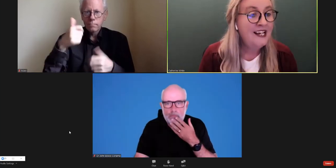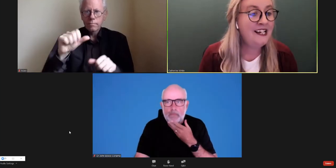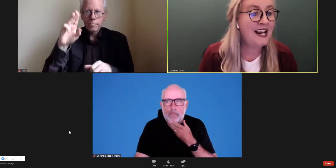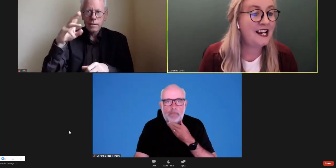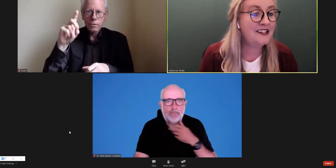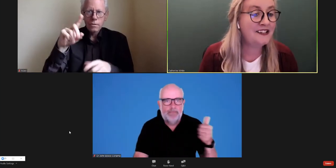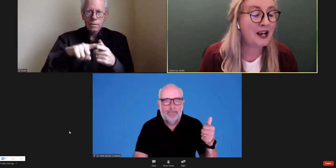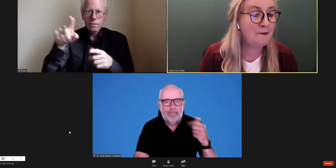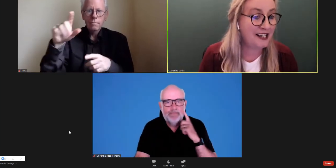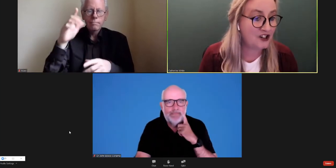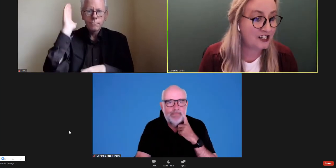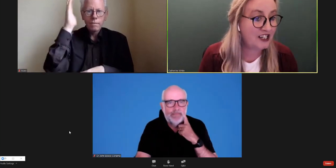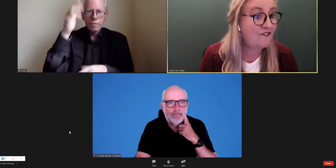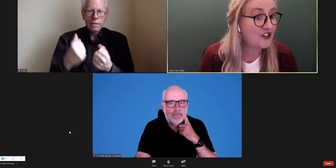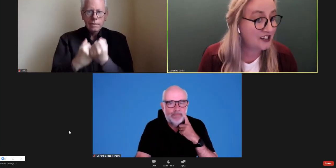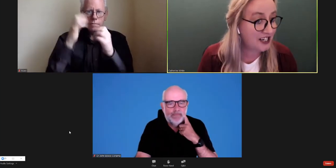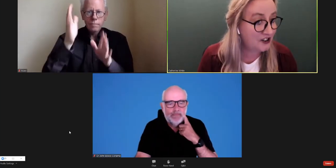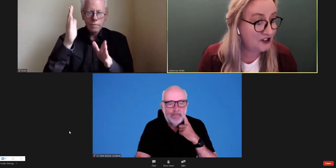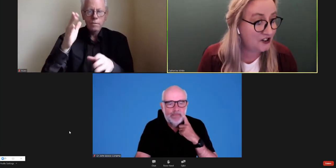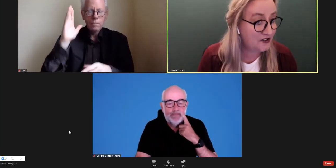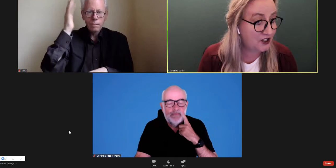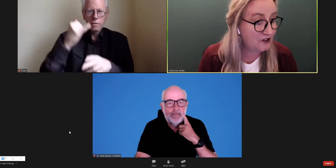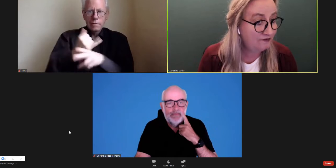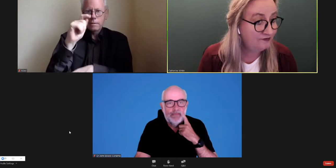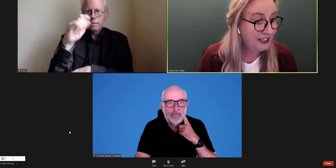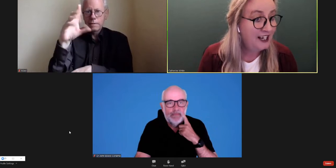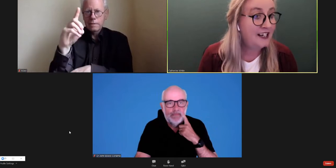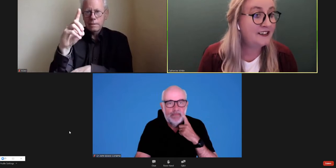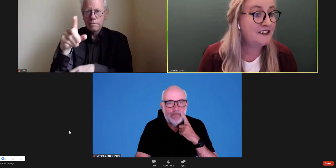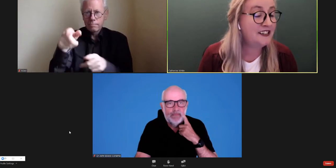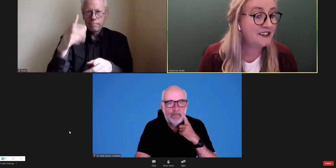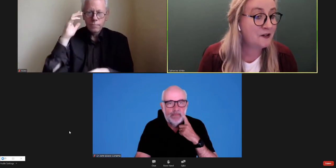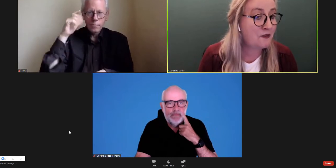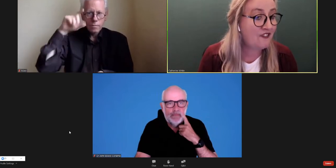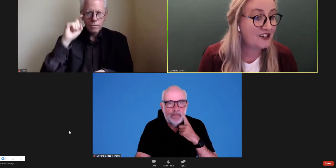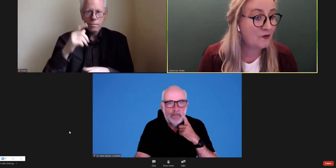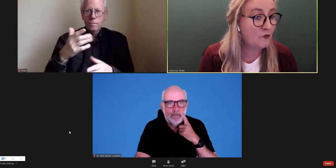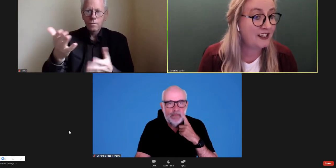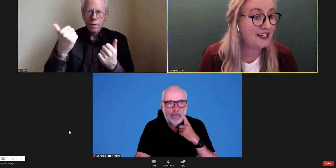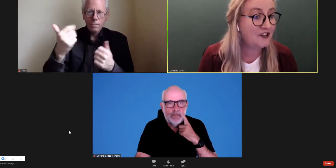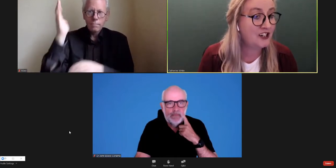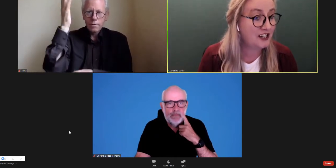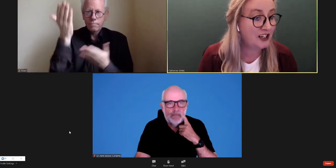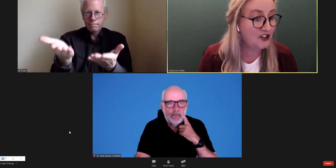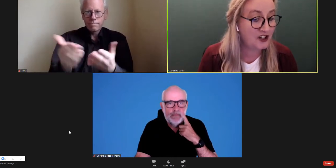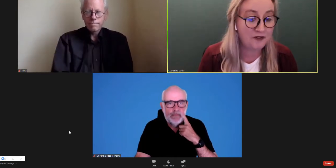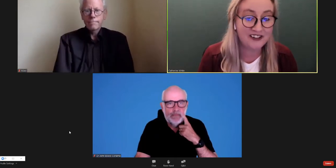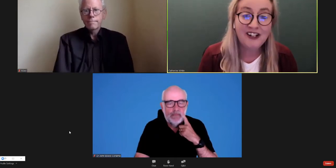He has a PhD, the first in Ireland to do so, and is the assistant professor within Trinity College Dublin.